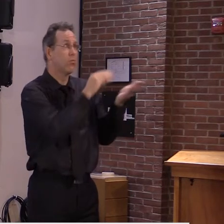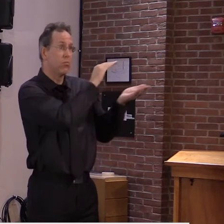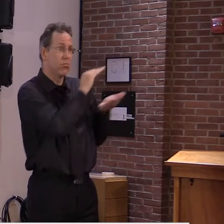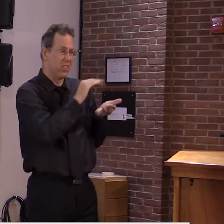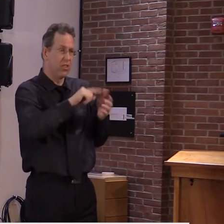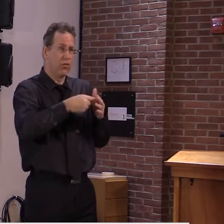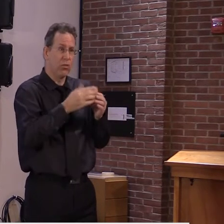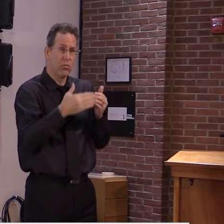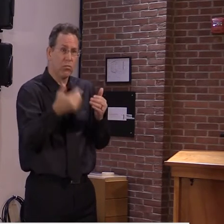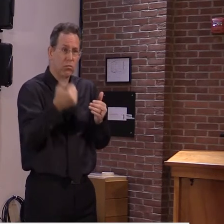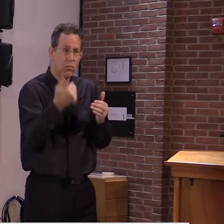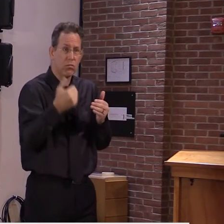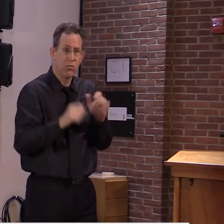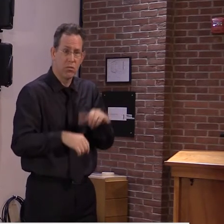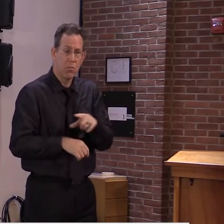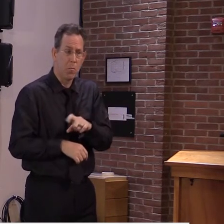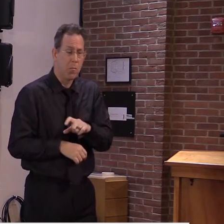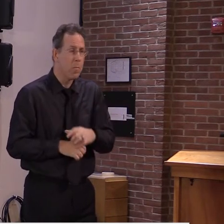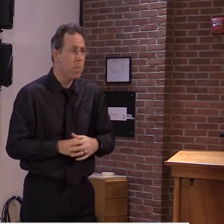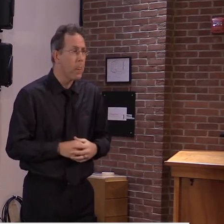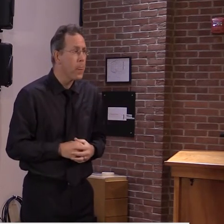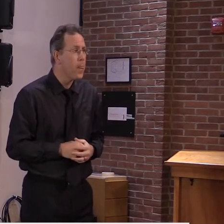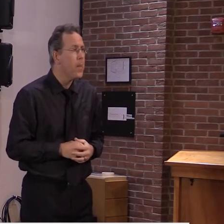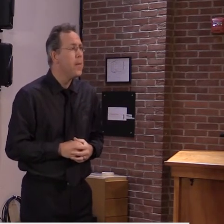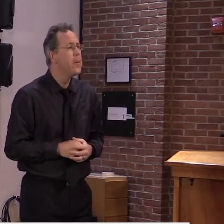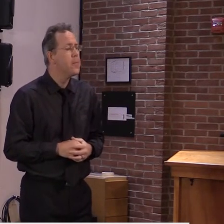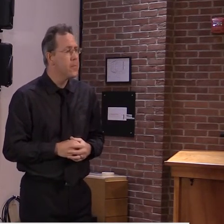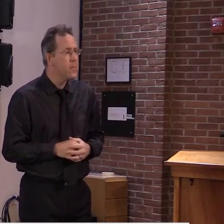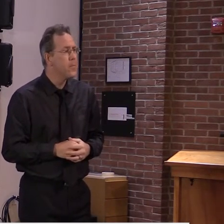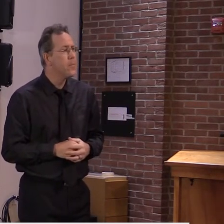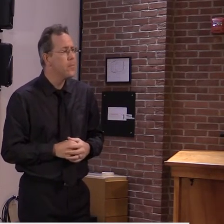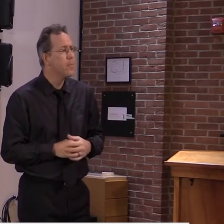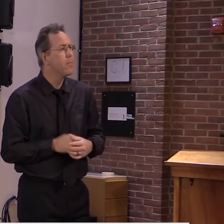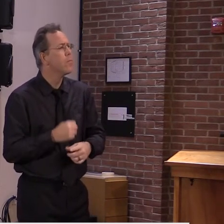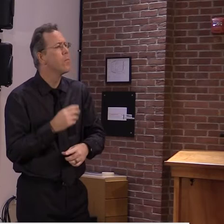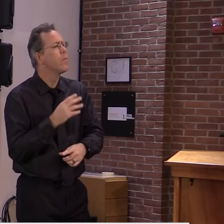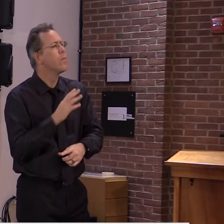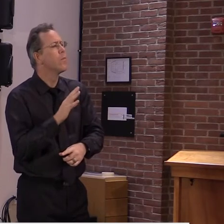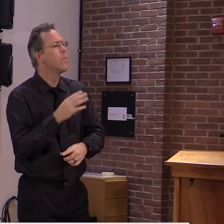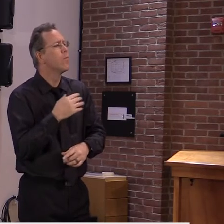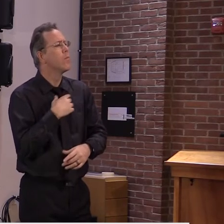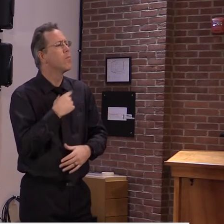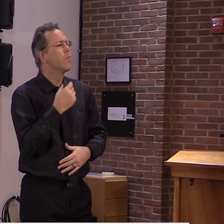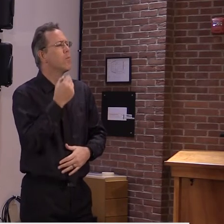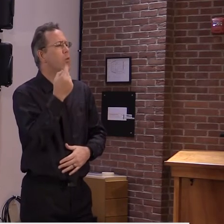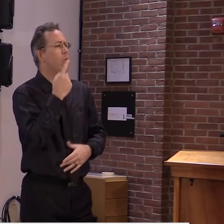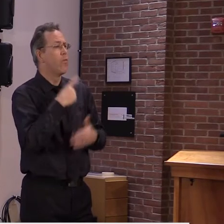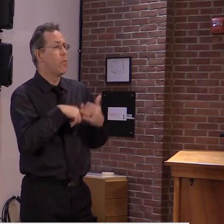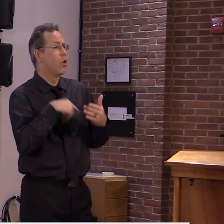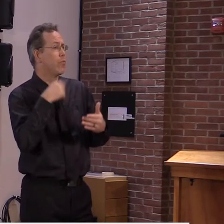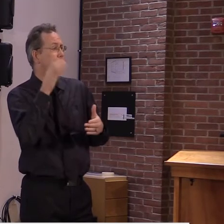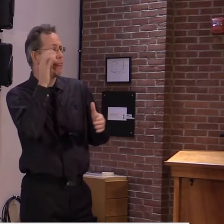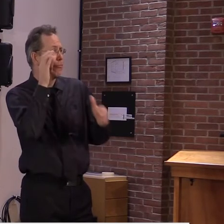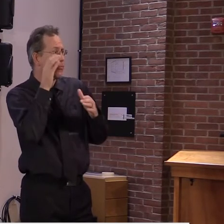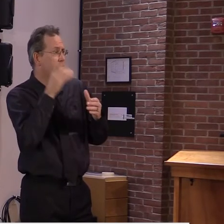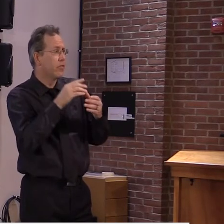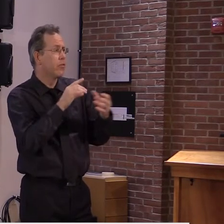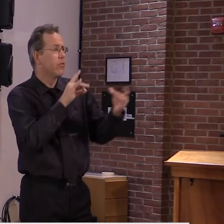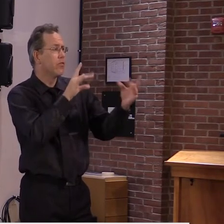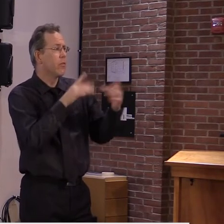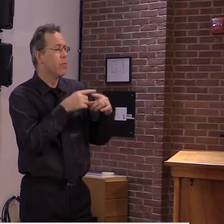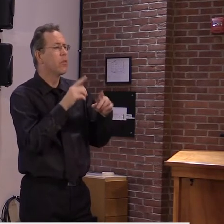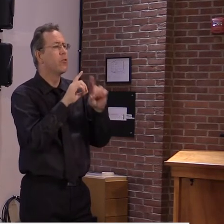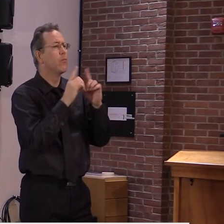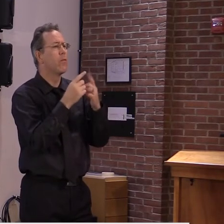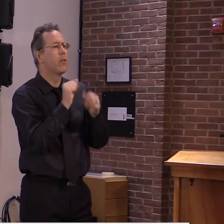Thank you, Governor. My understanding, and based on feedback we've received early from the U.S. Department of Labor, is that based on their